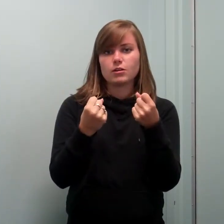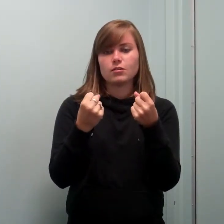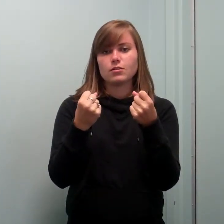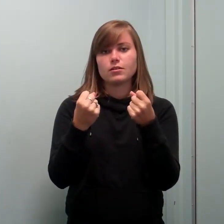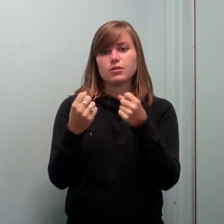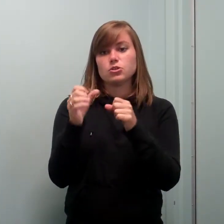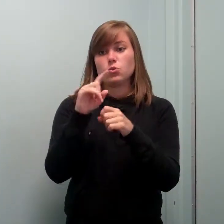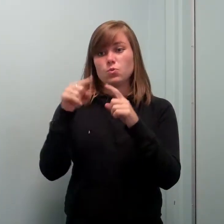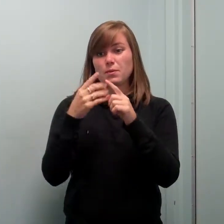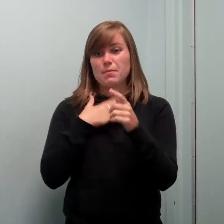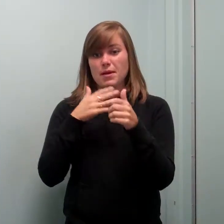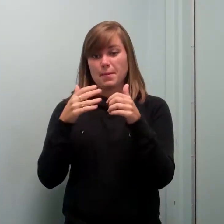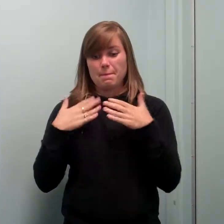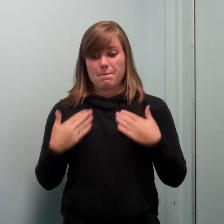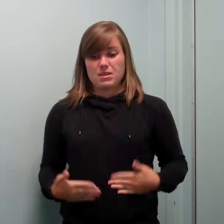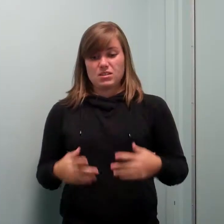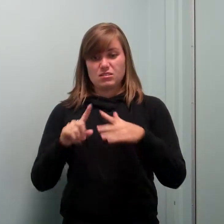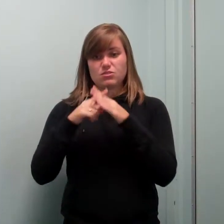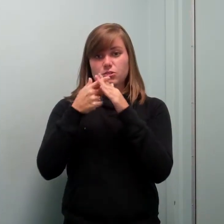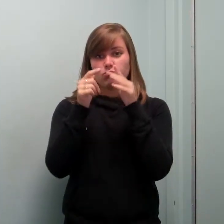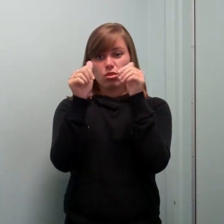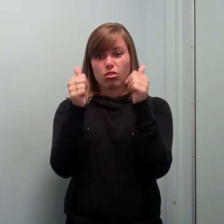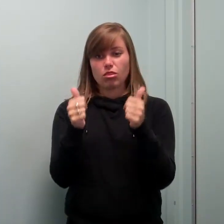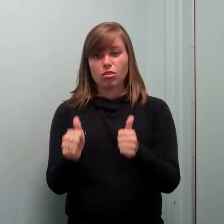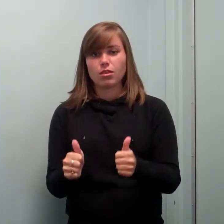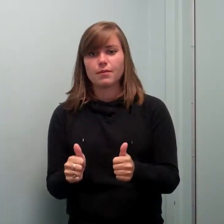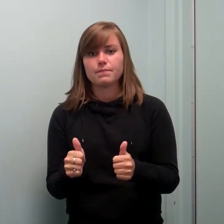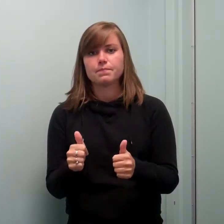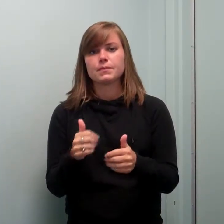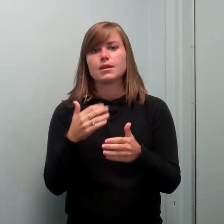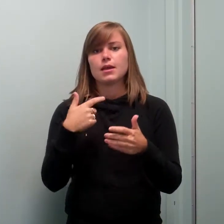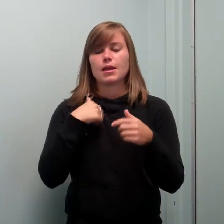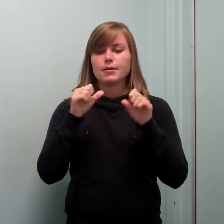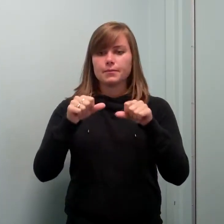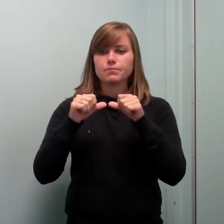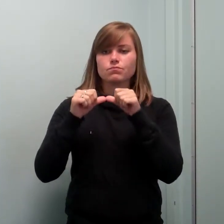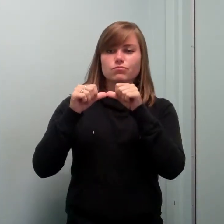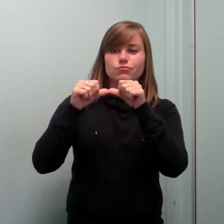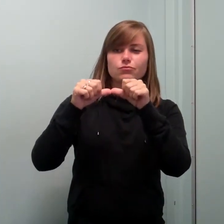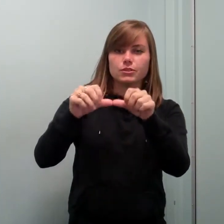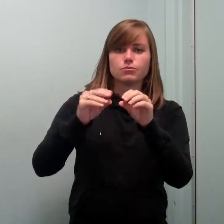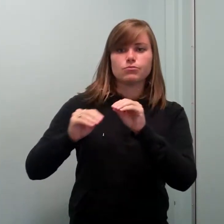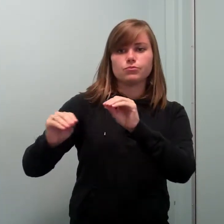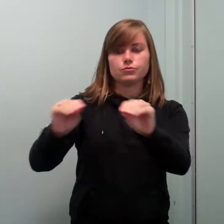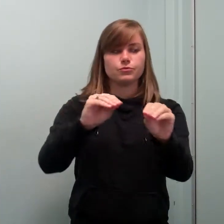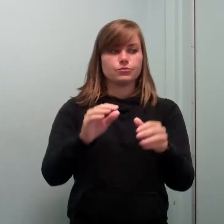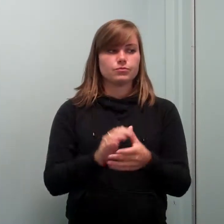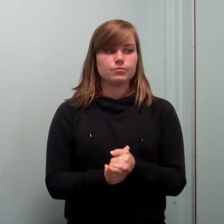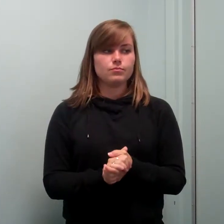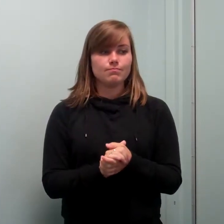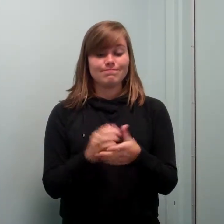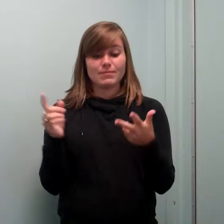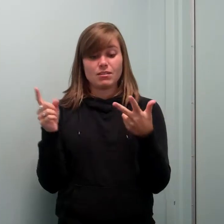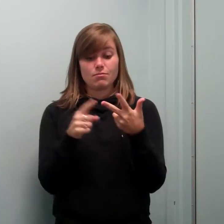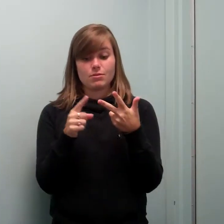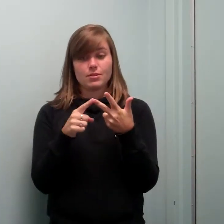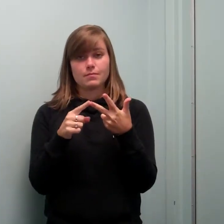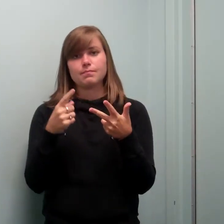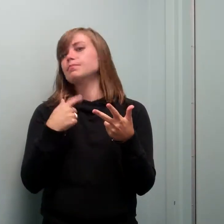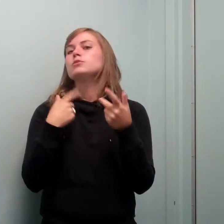I can still move around. Finally, the third thing, I'm trying to become a better person. My